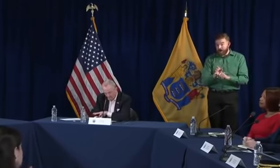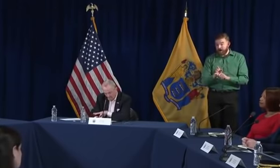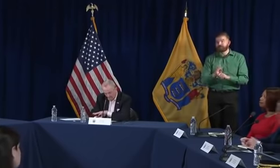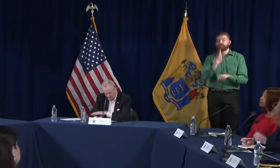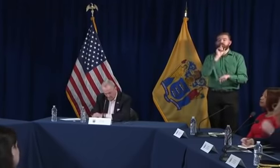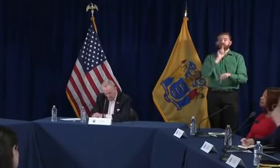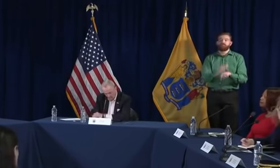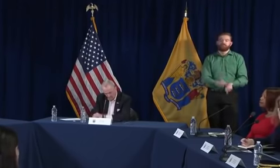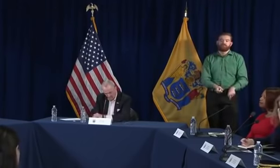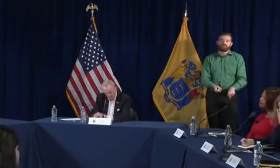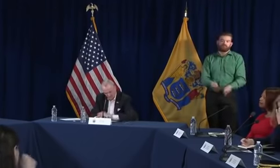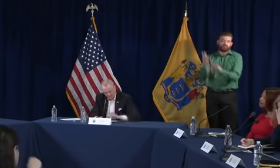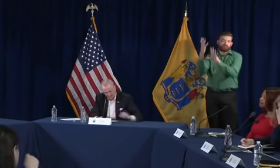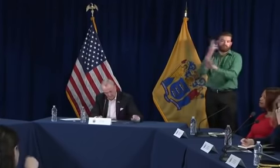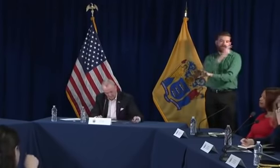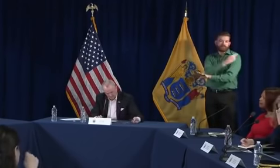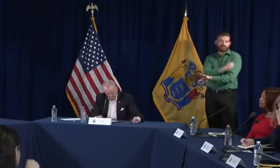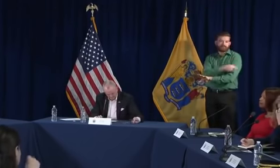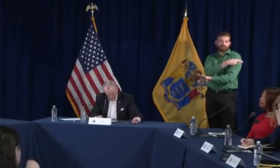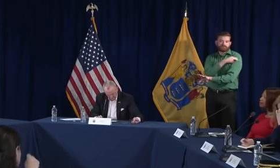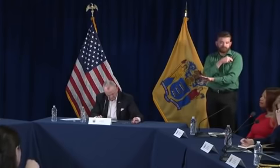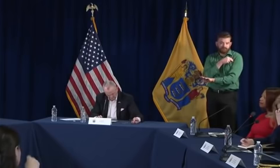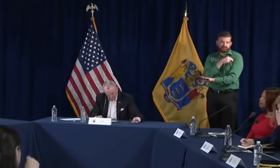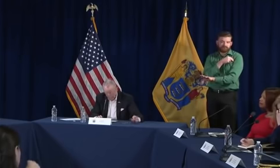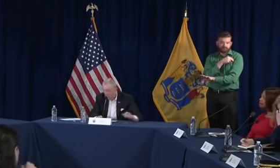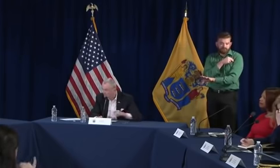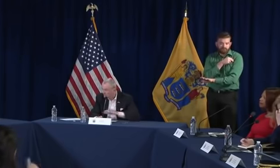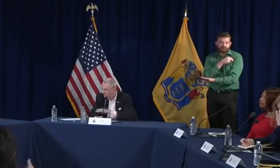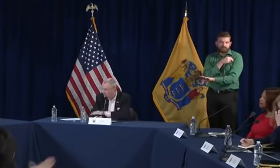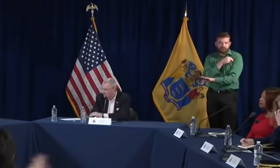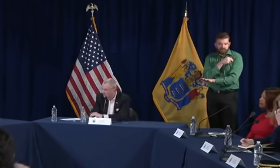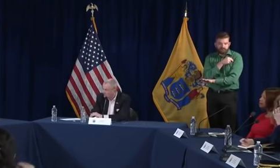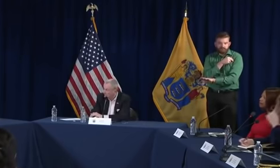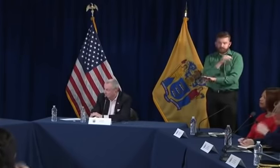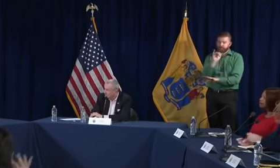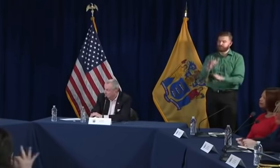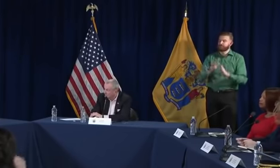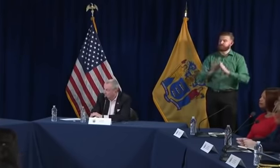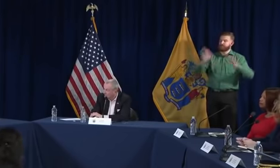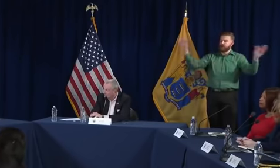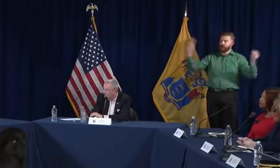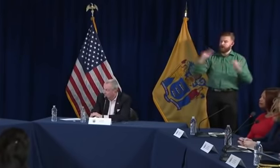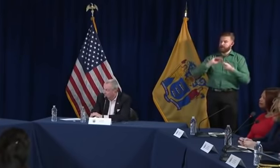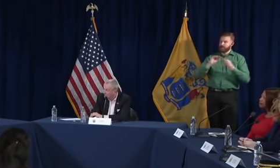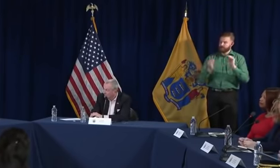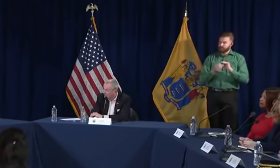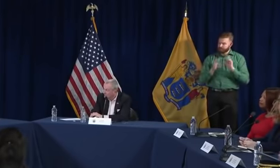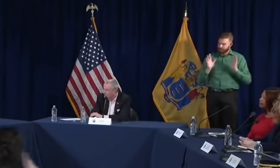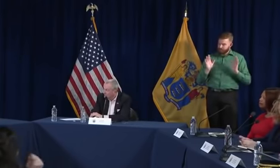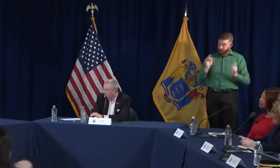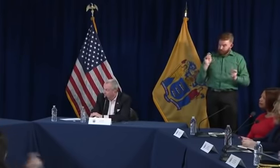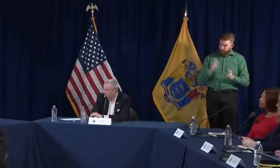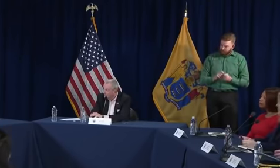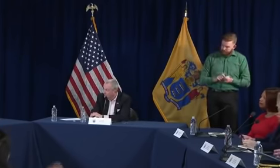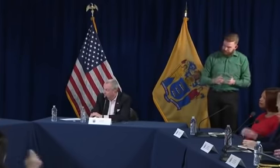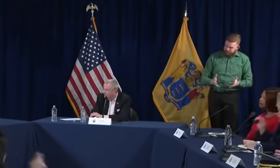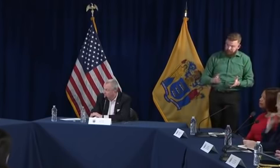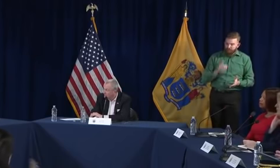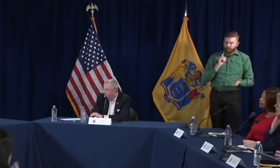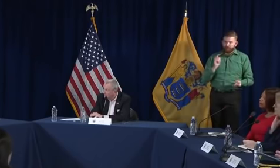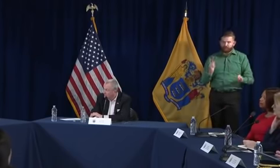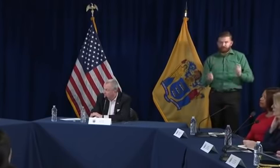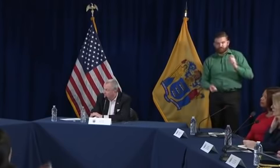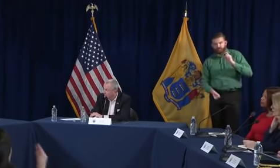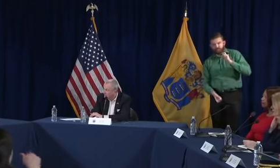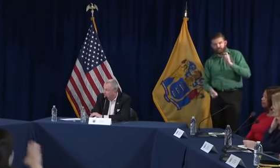hospital. That's a general number. That will fluctuate depending on the number of cases that